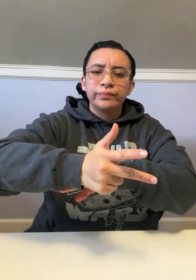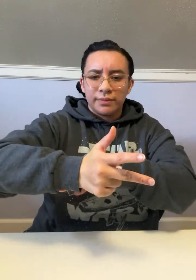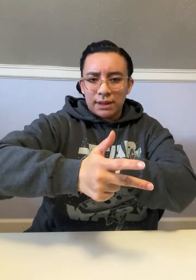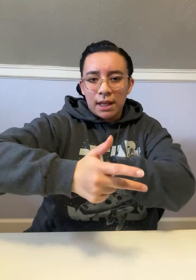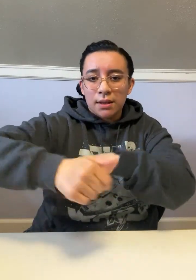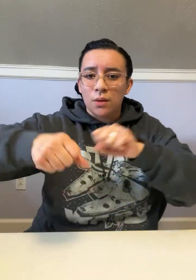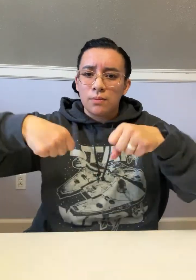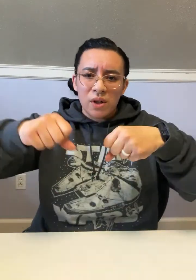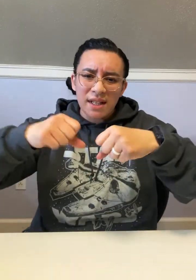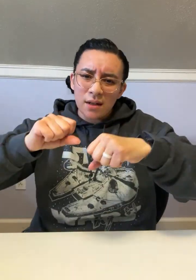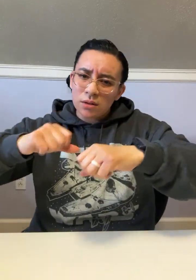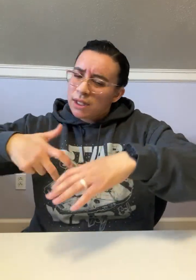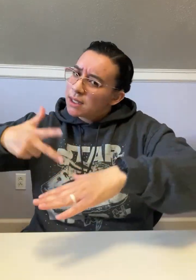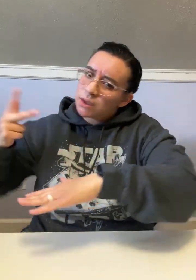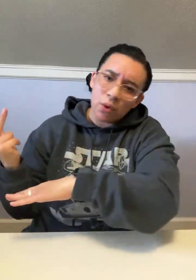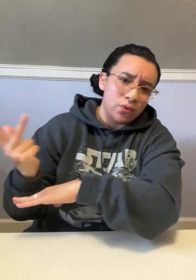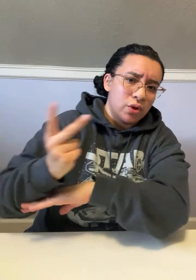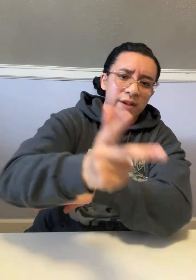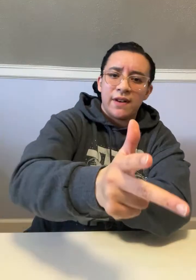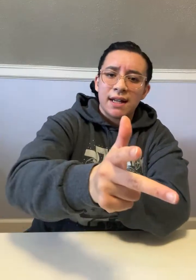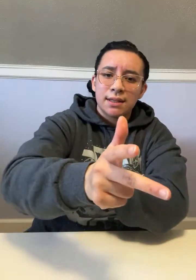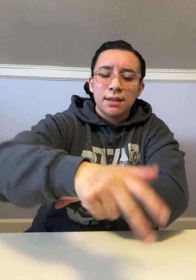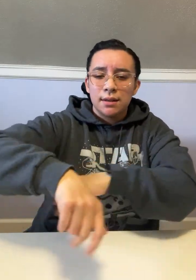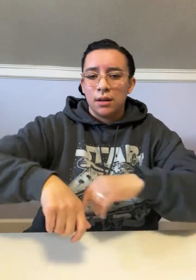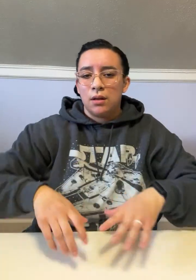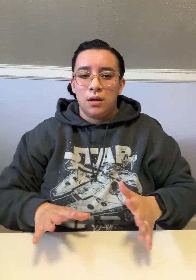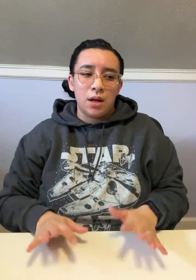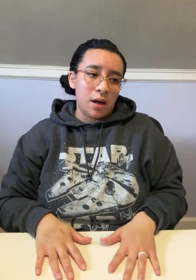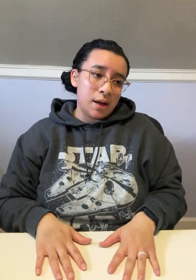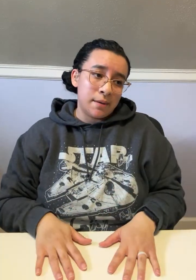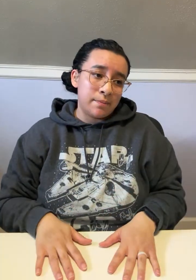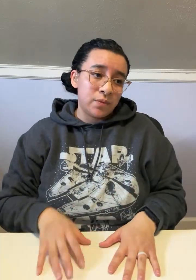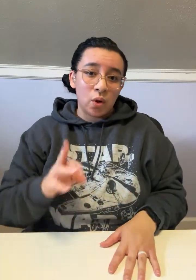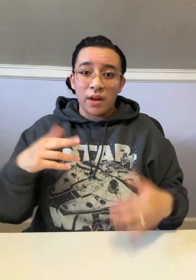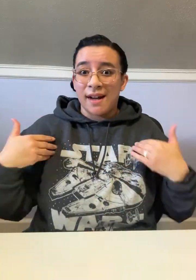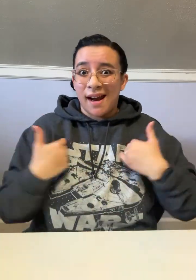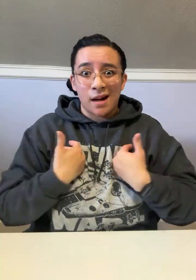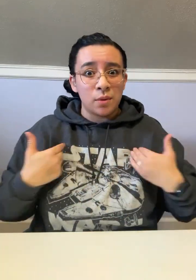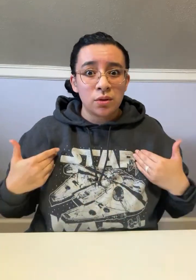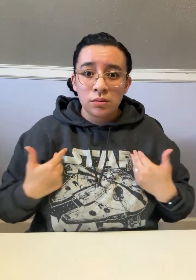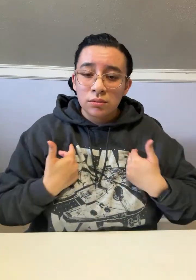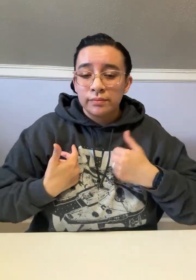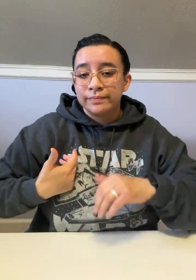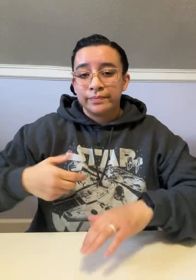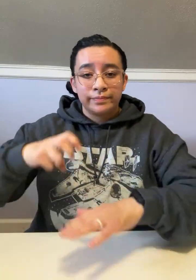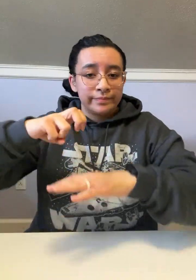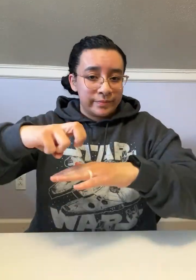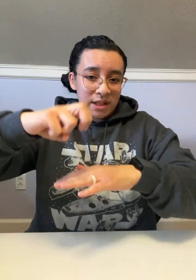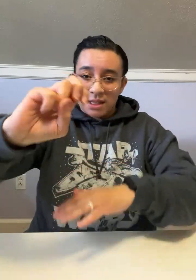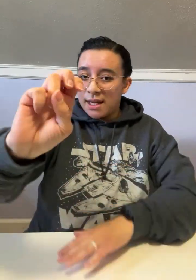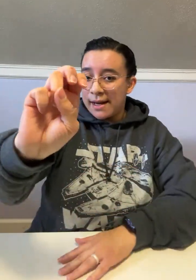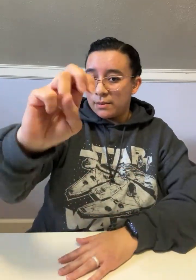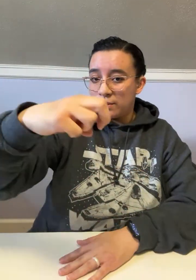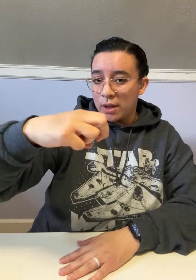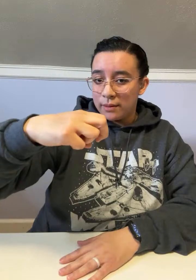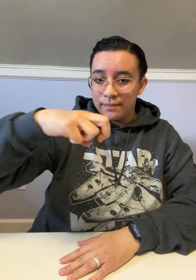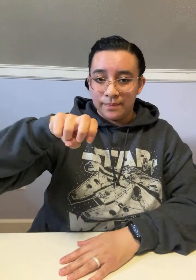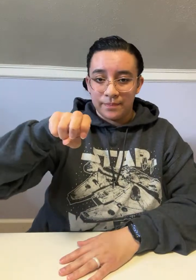like that. So motorcycle going really fast. Or like an animal. This is the animal part.